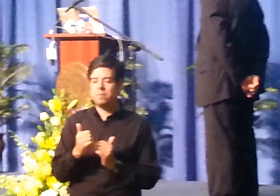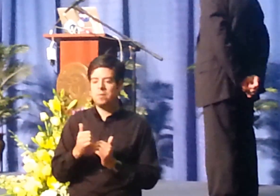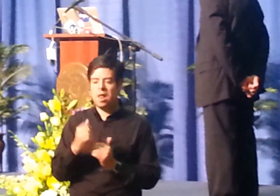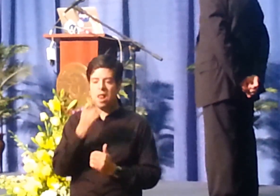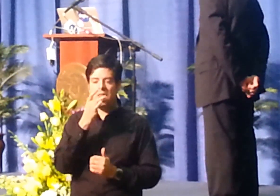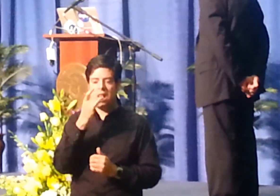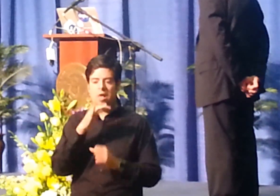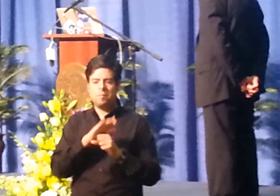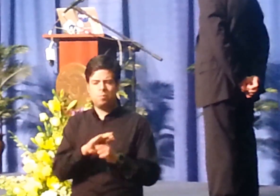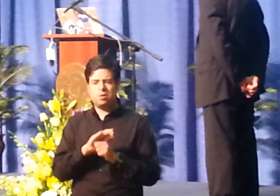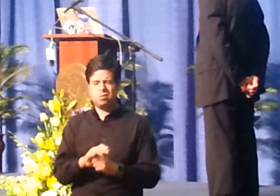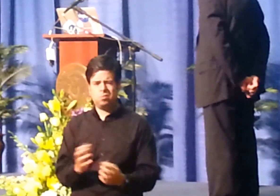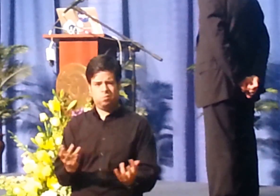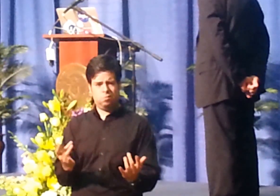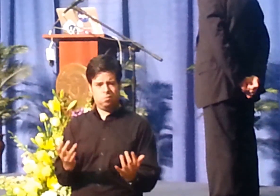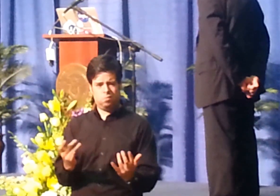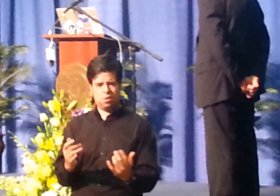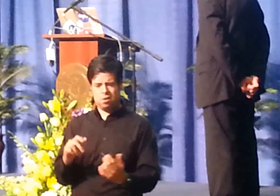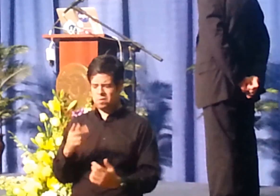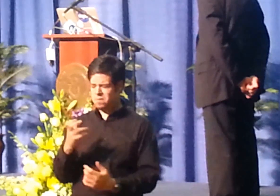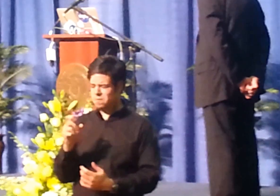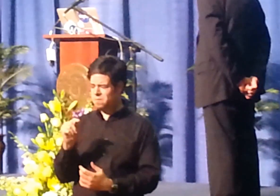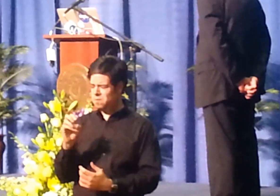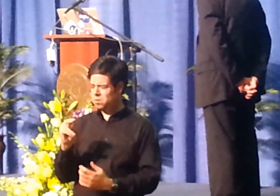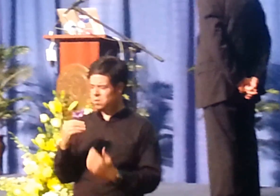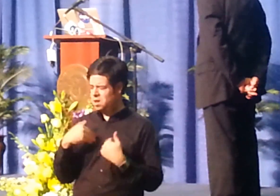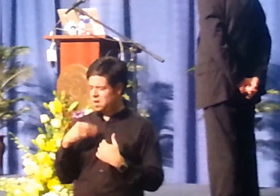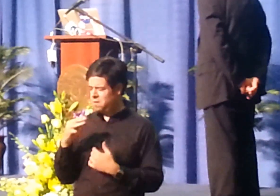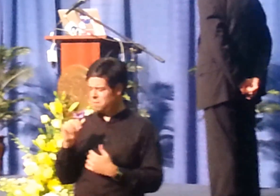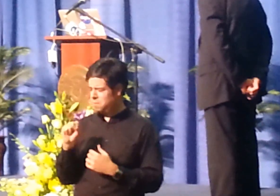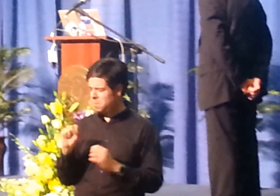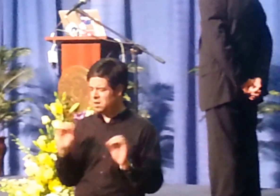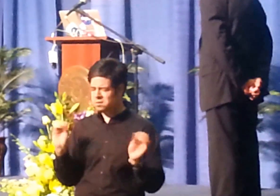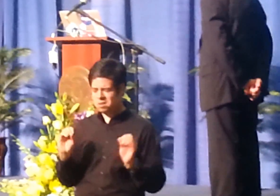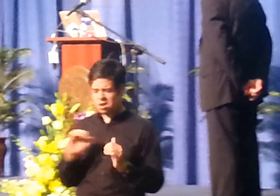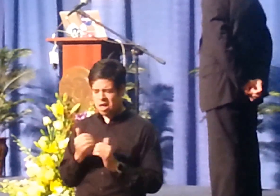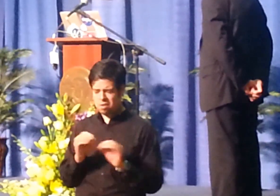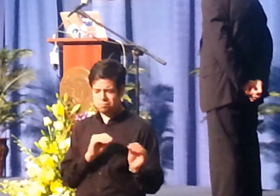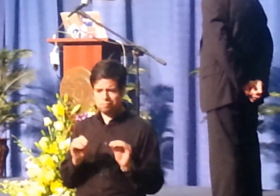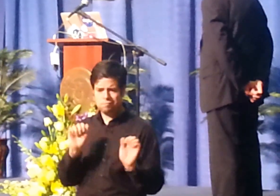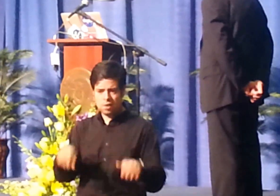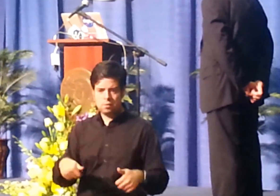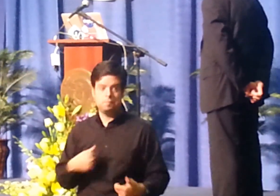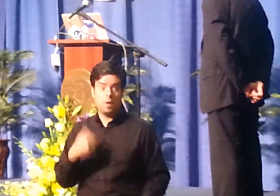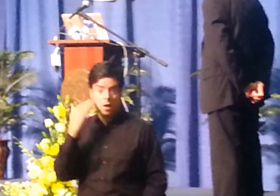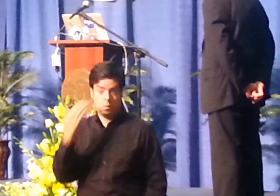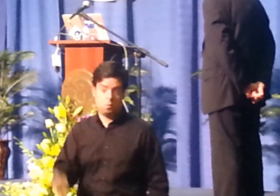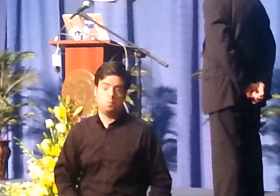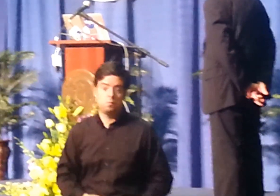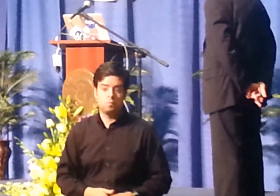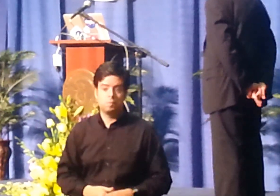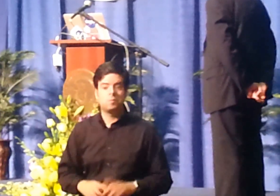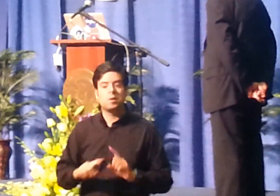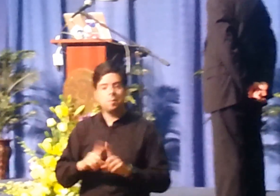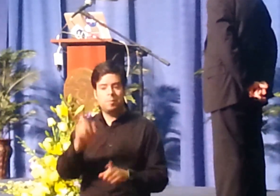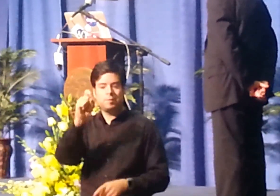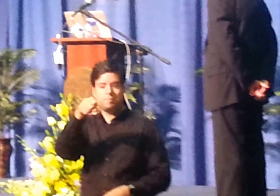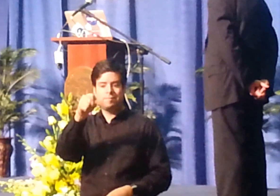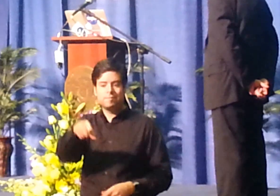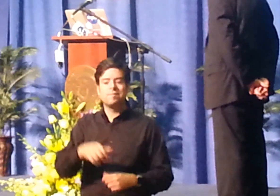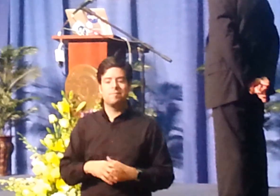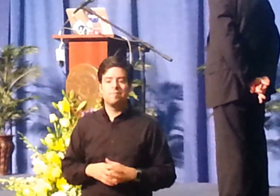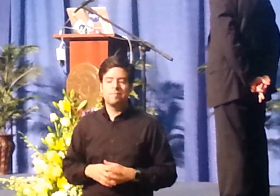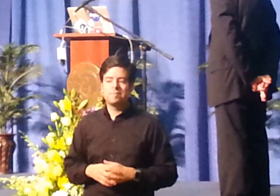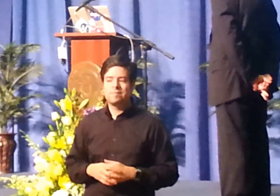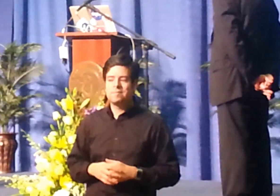a minute. I thought photons have no mass. How can they have momentum? I know. But they do. And